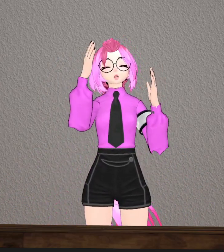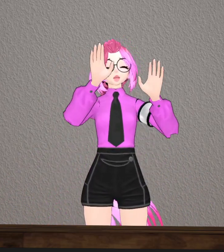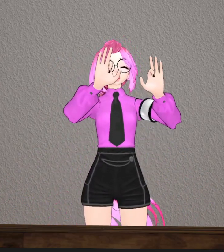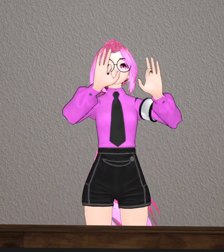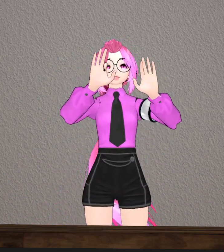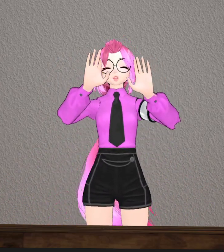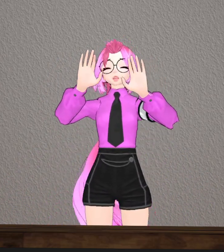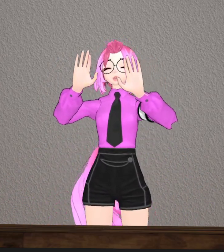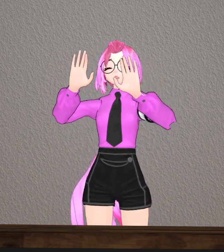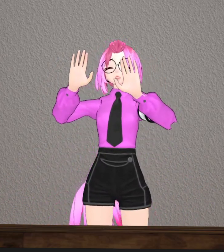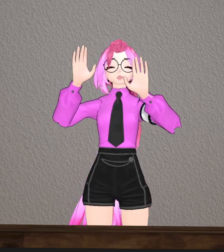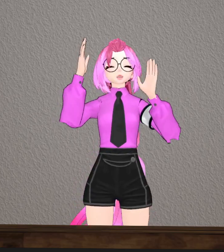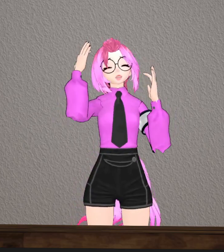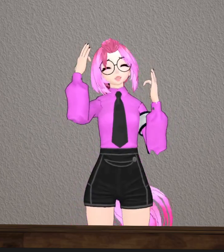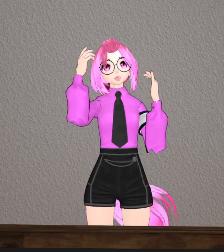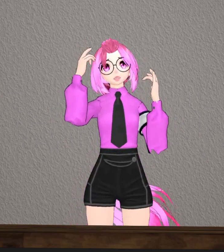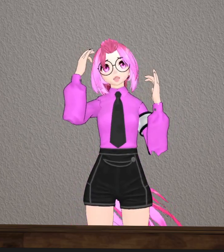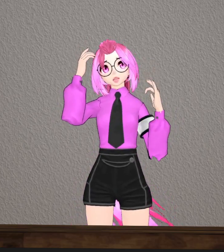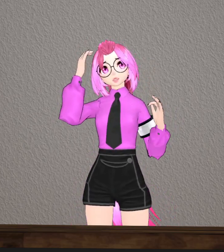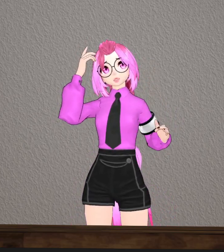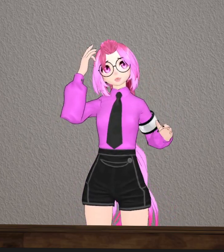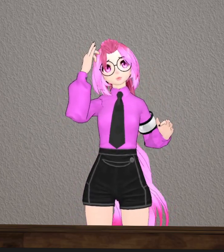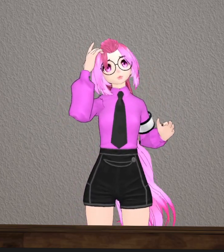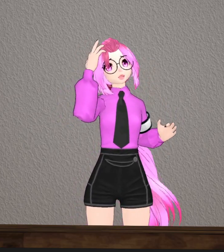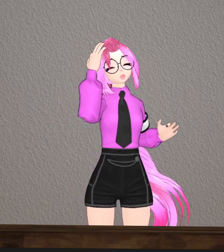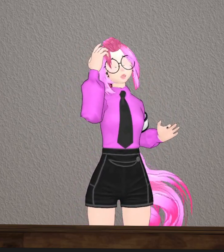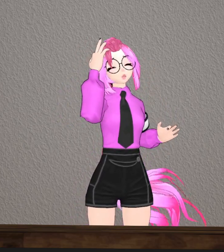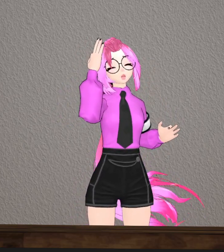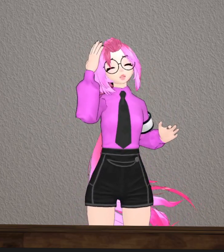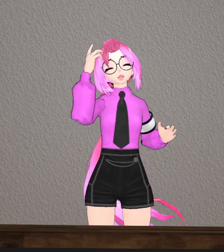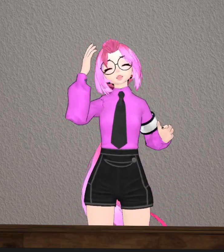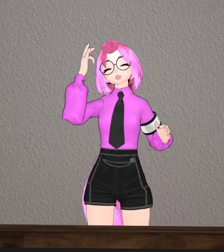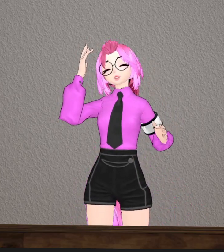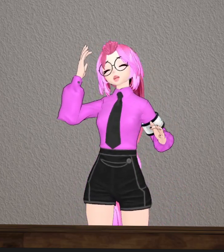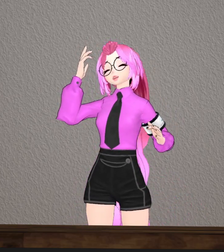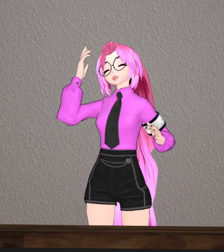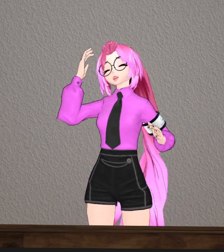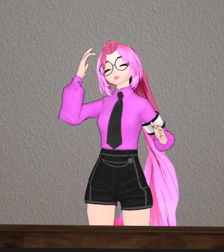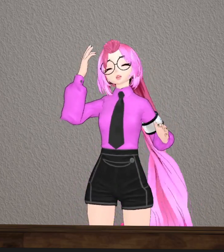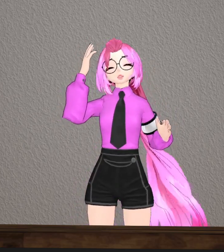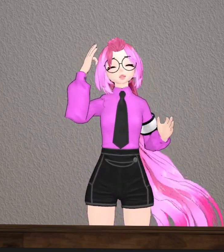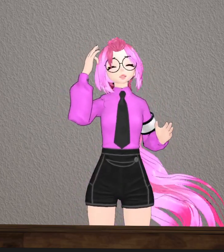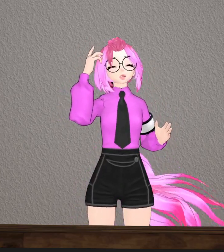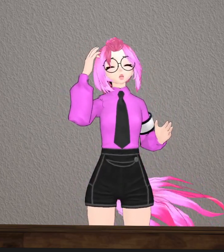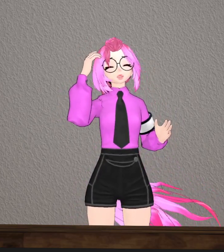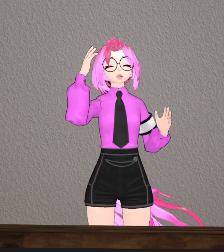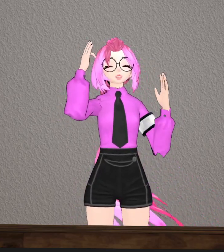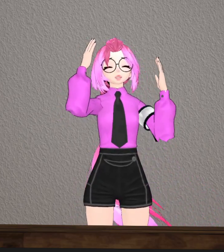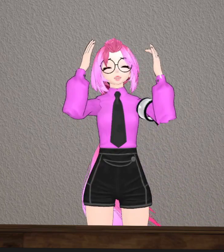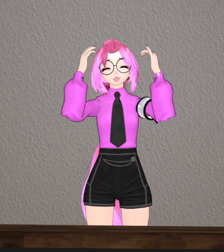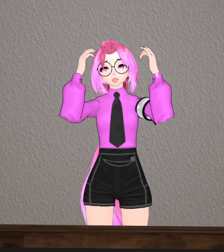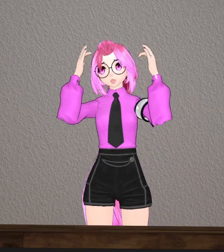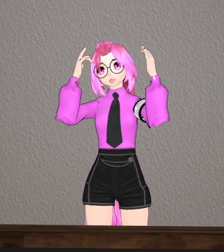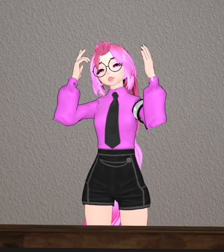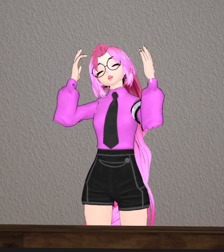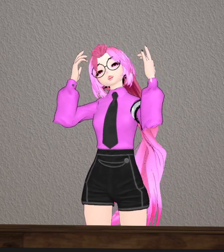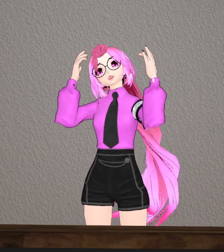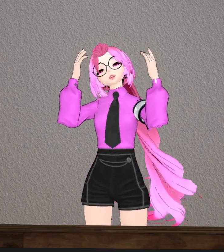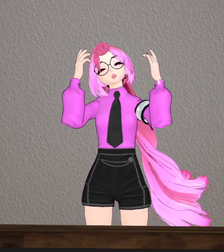like you have your fingers and then you're wiggling them on your temple, usually one-handed. Some people do two-handed as